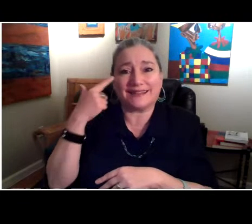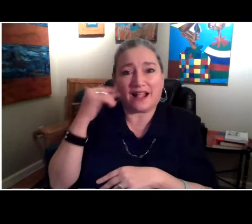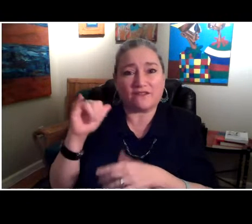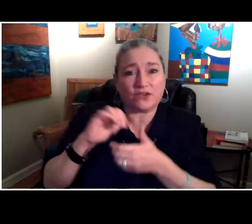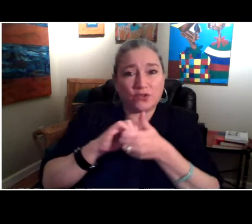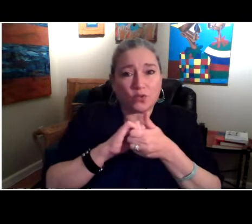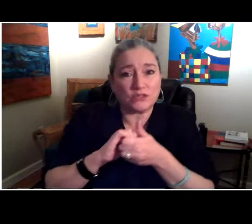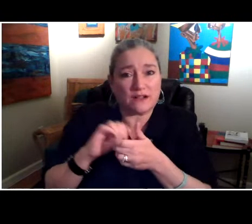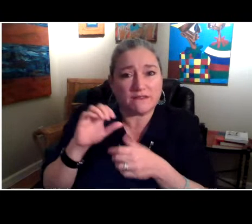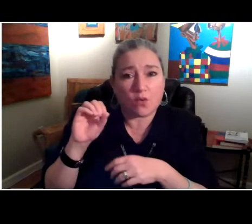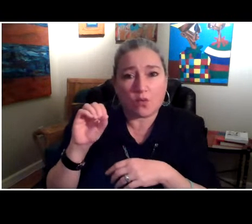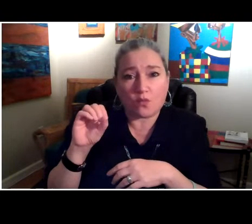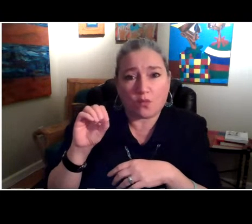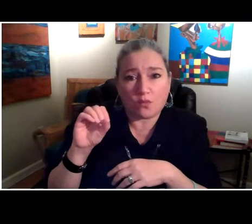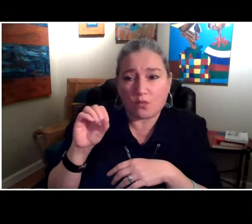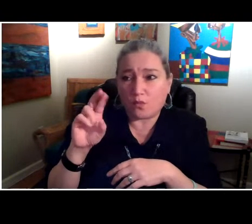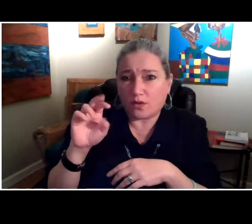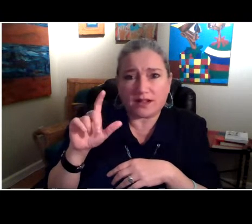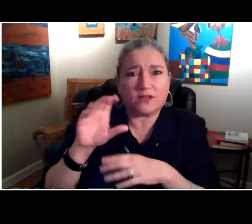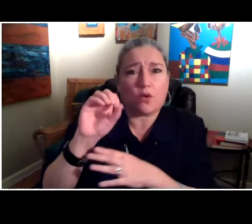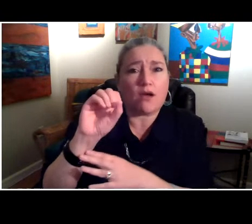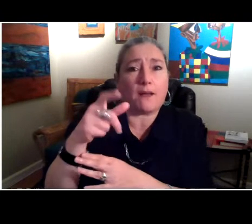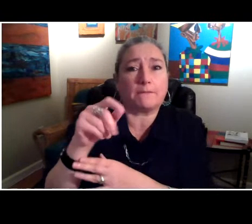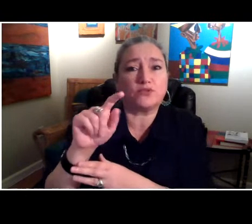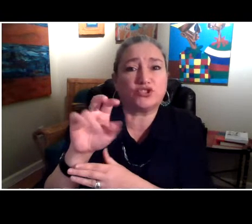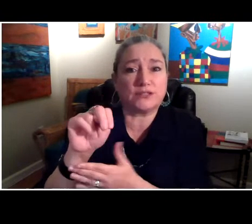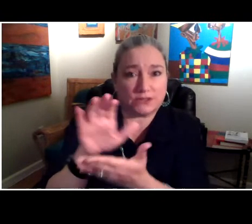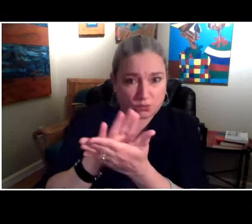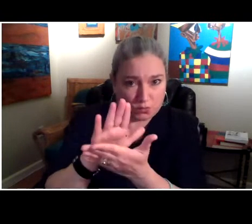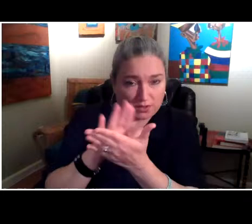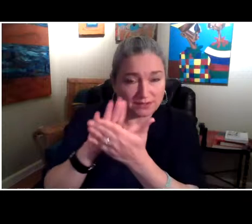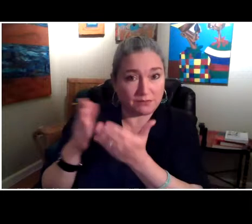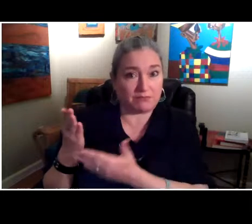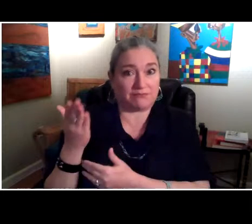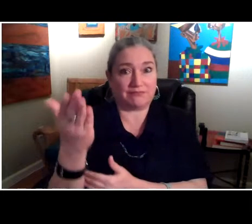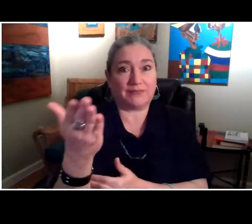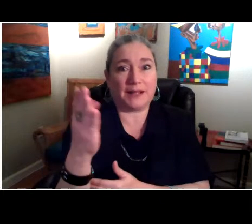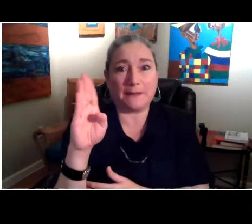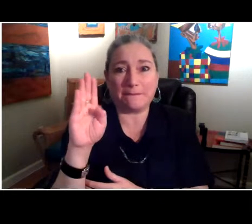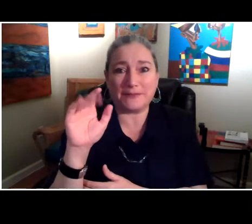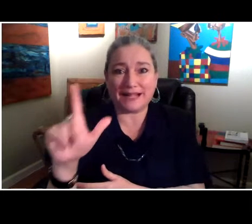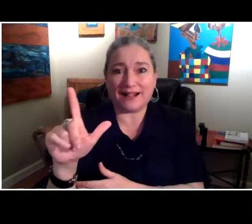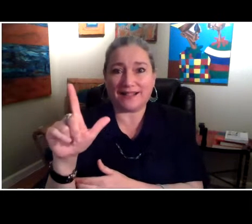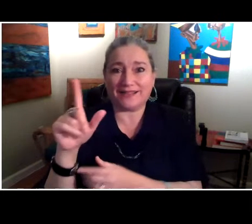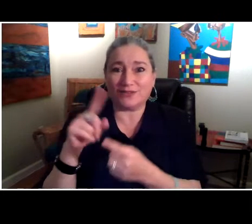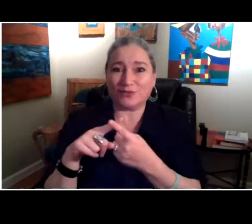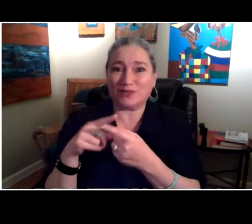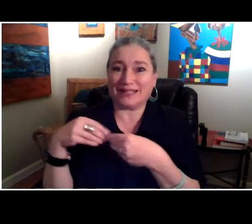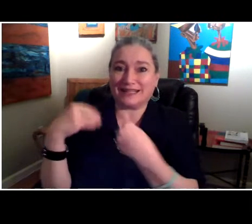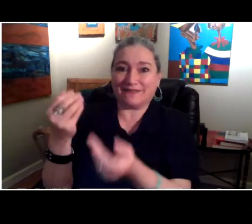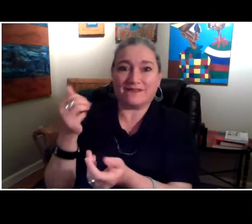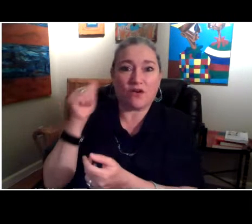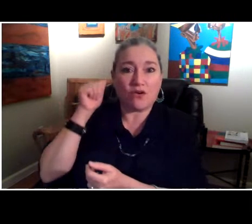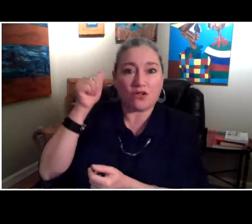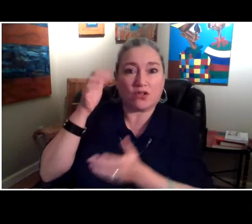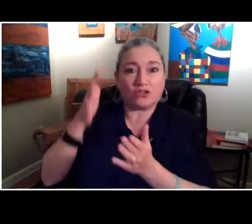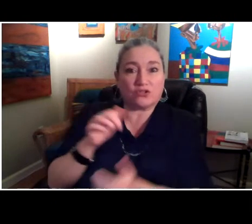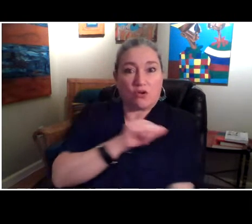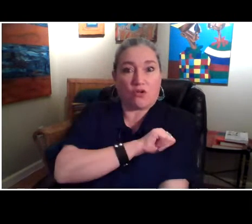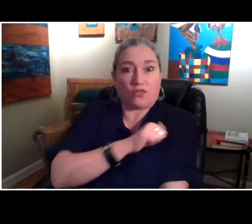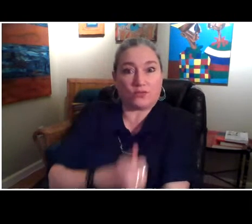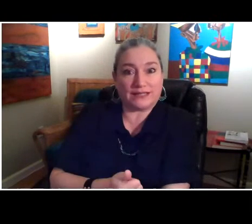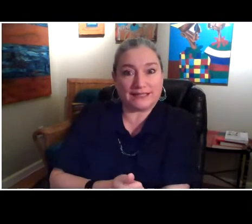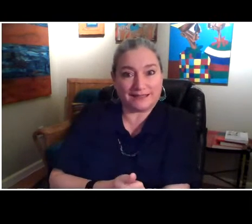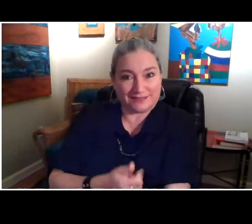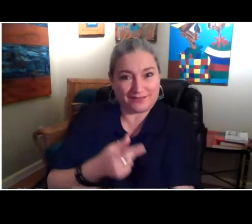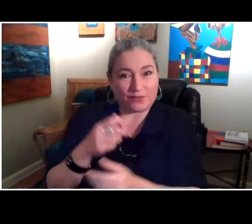California Academy of Audiologists and the California Association of Oral Option Schools, that bill